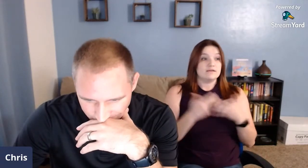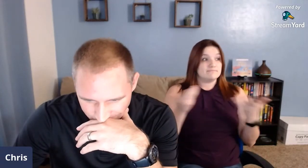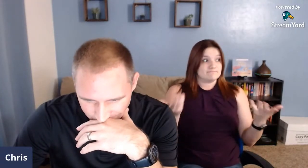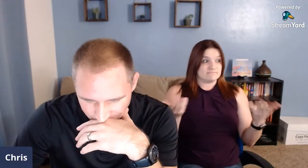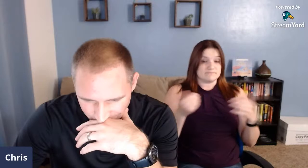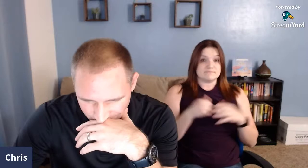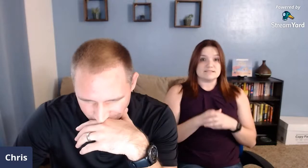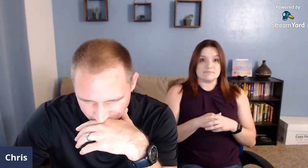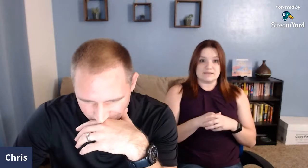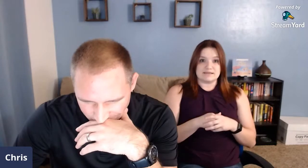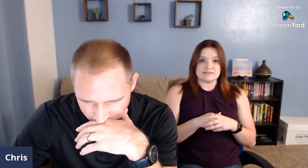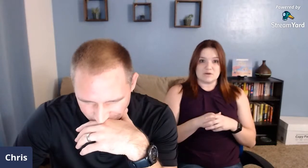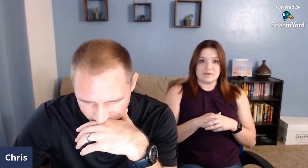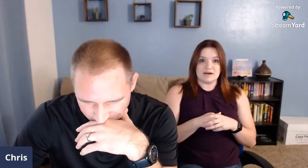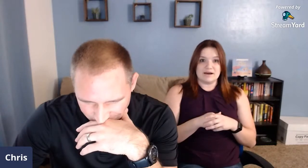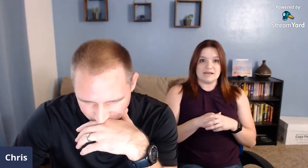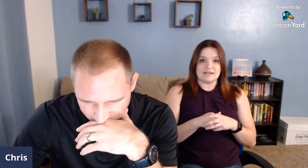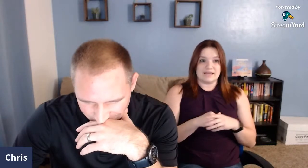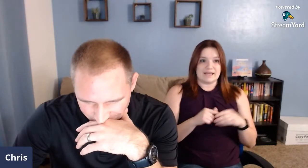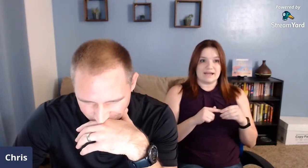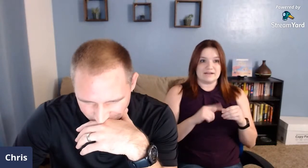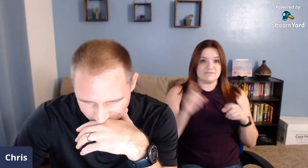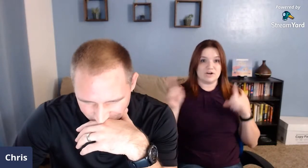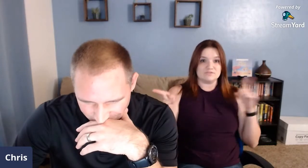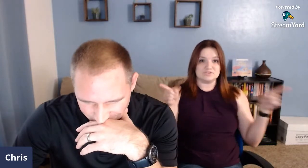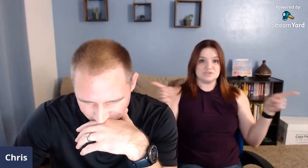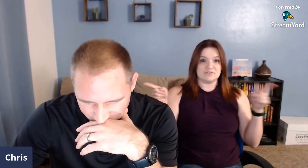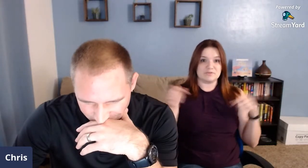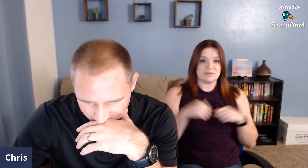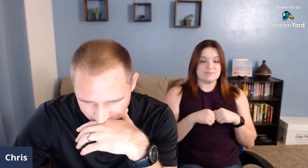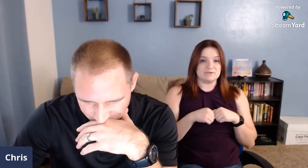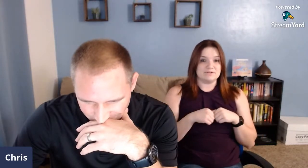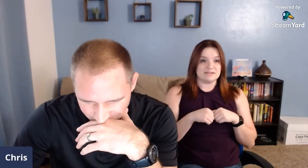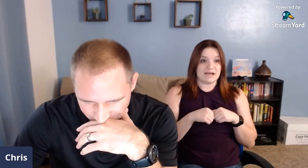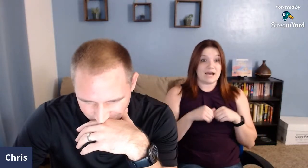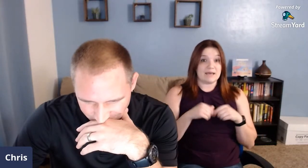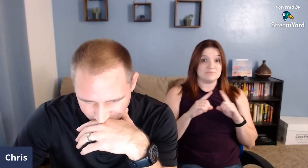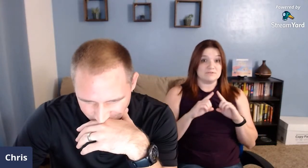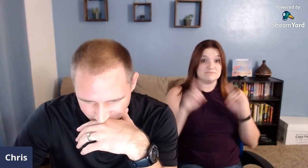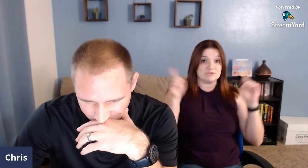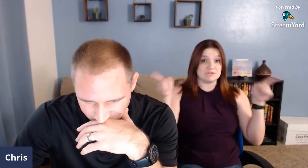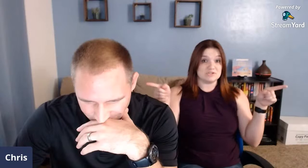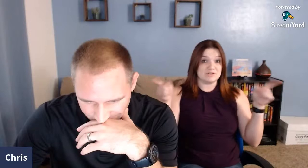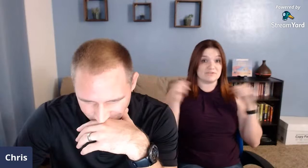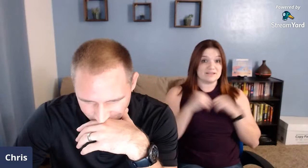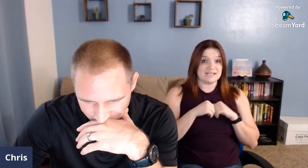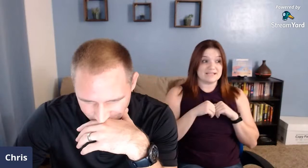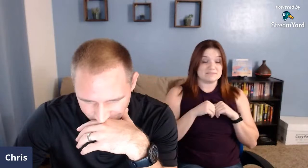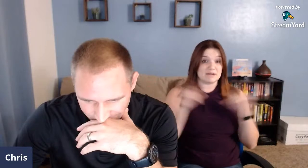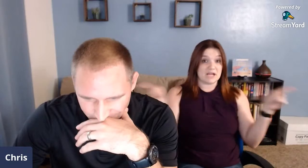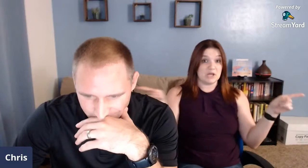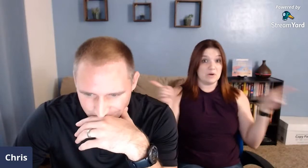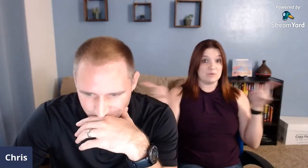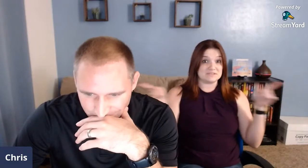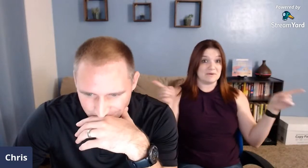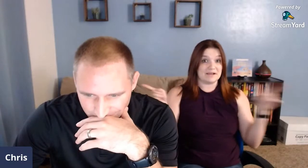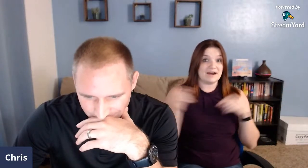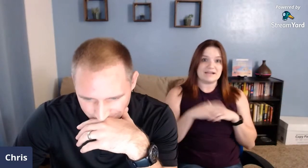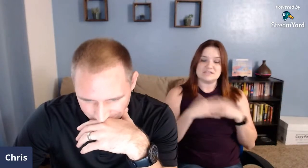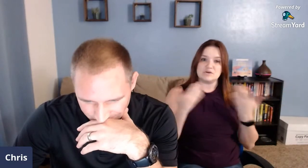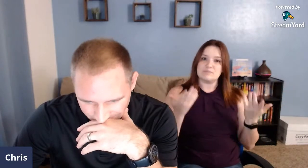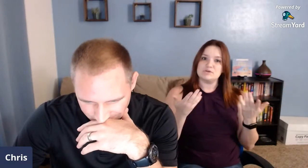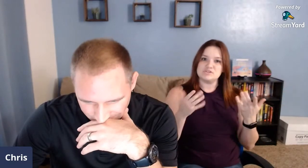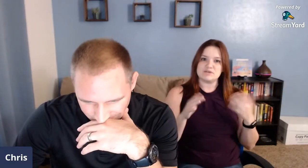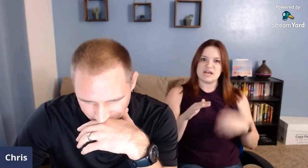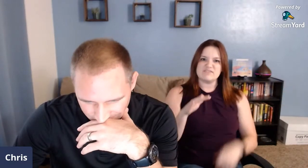where something is going on and it involves two different people, and I'm doing two different things, but I know what's going